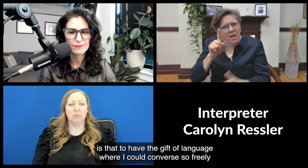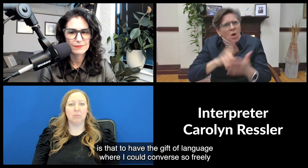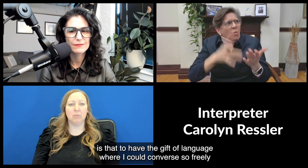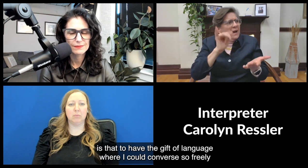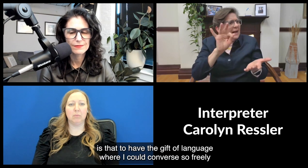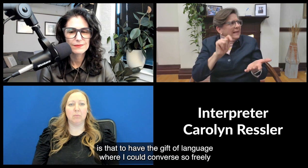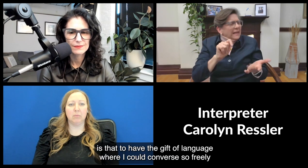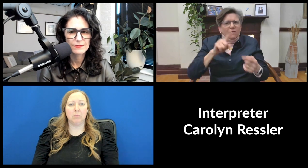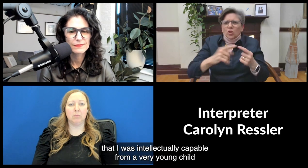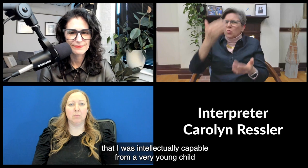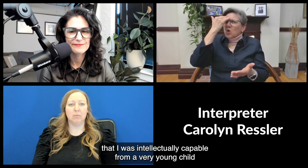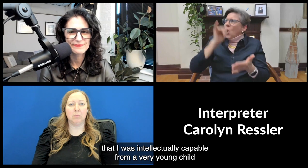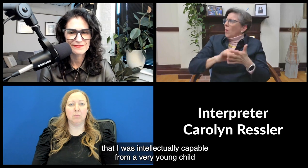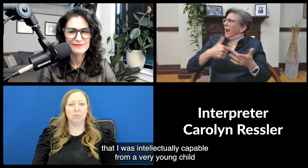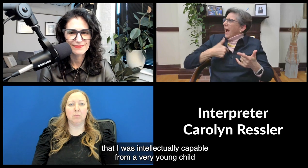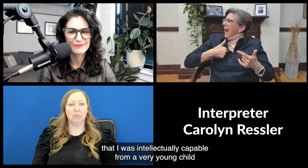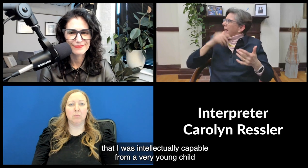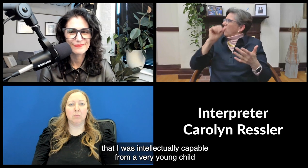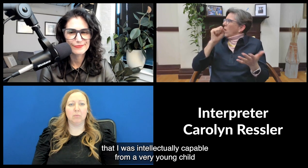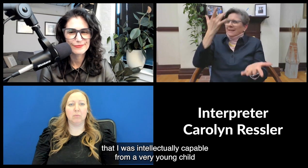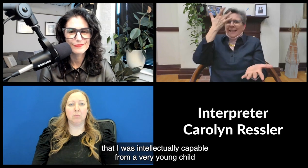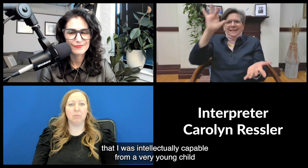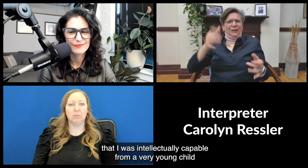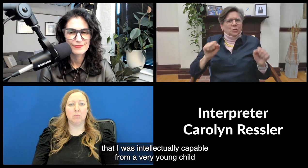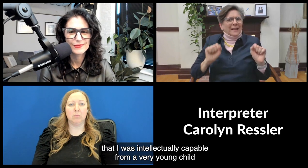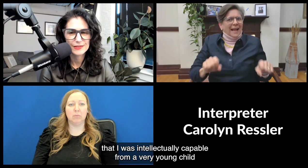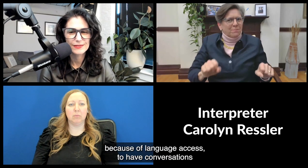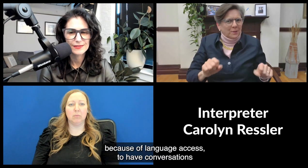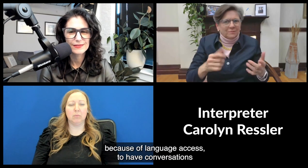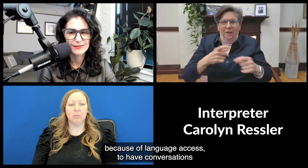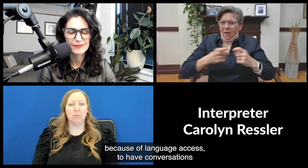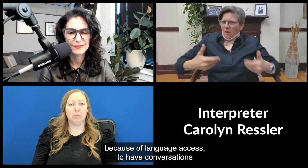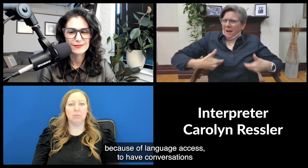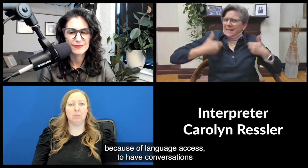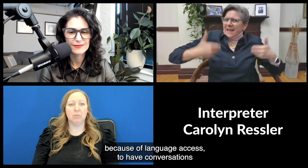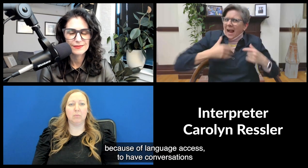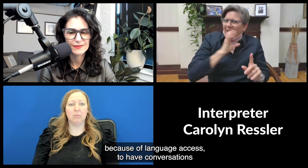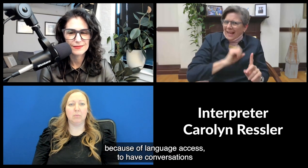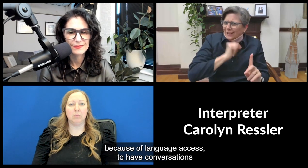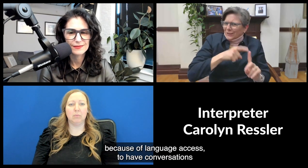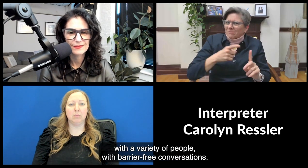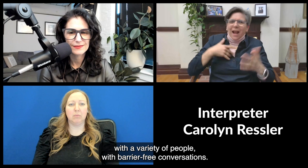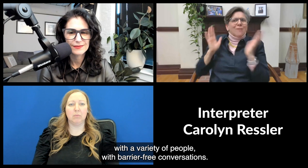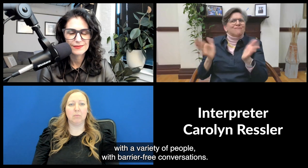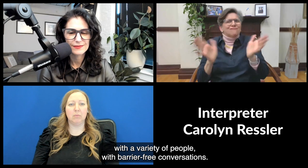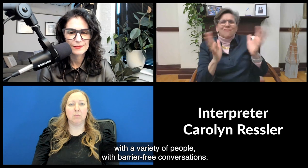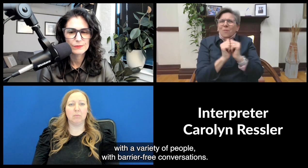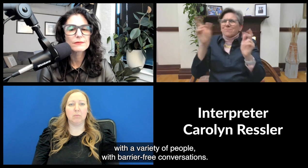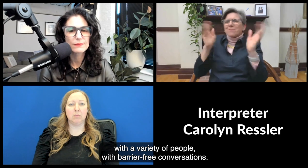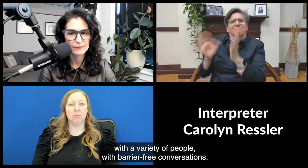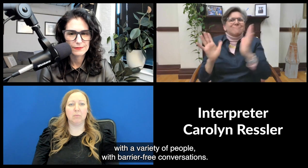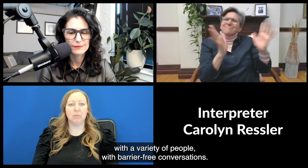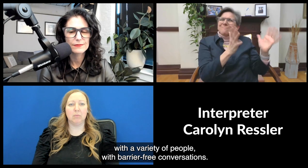kind of a gift is that to have the gift of language where I could converse so freely that I was intellectually capable from a very young child